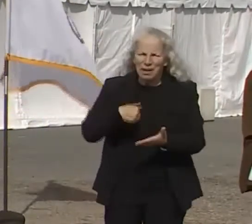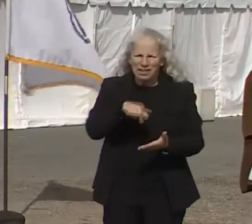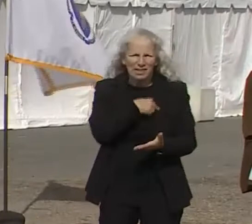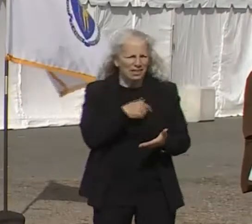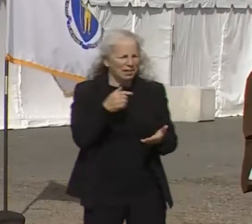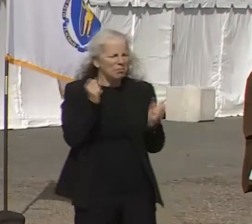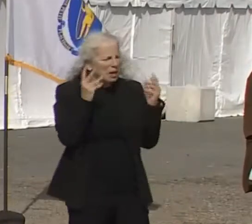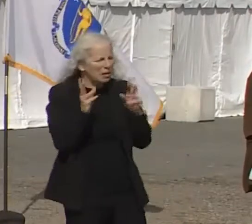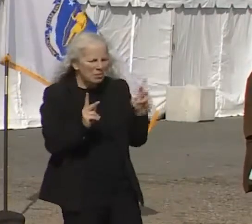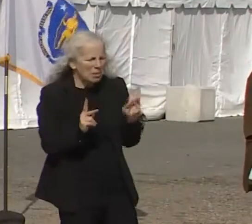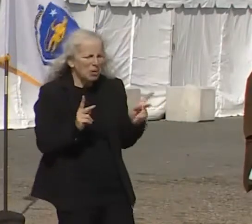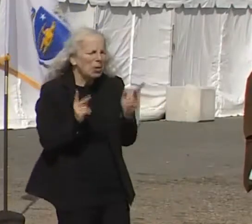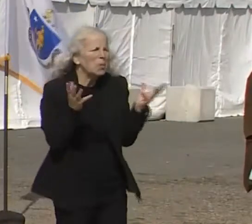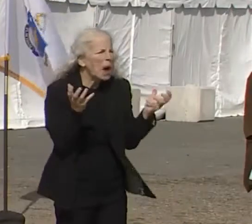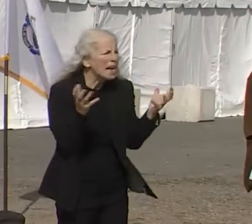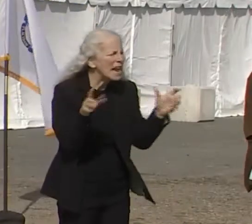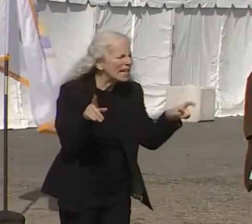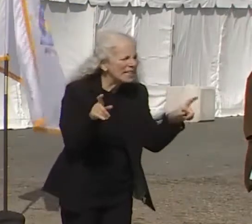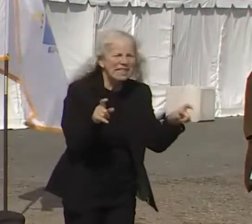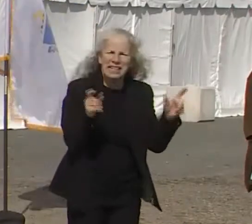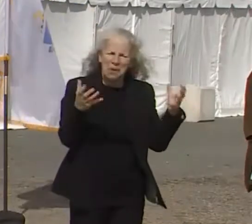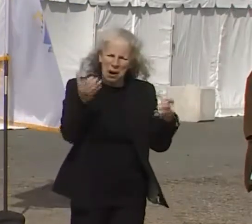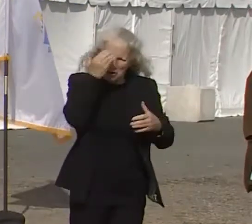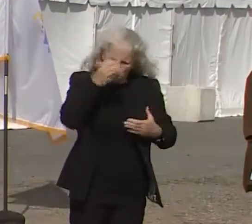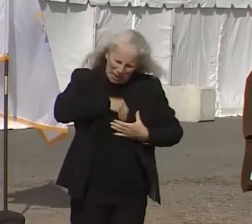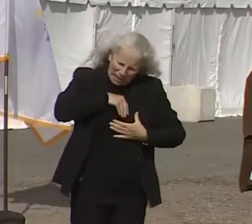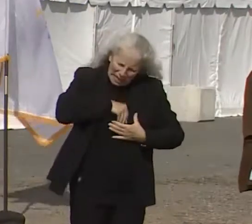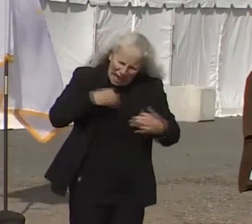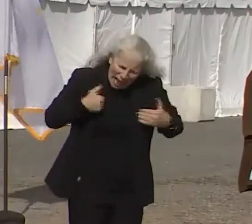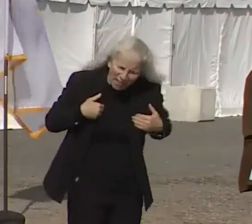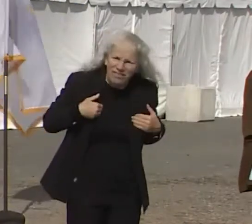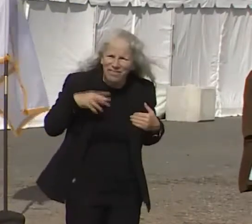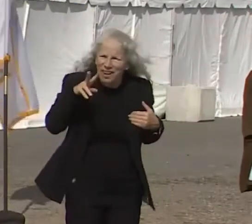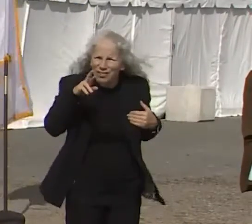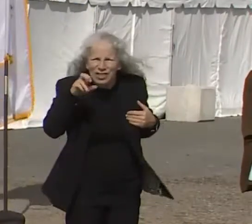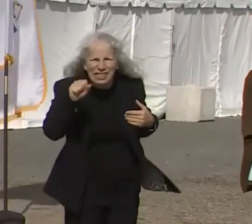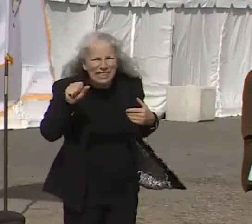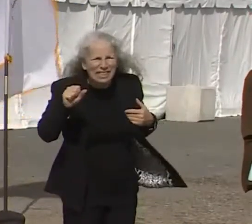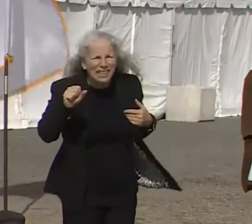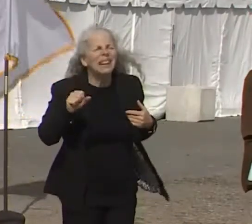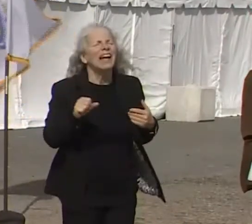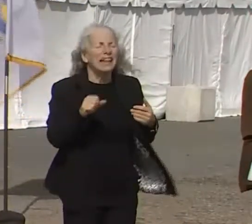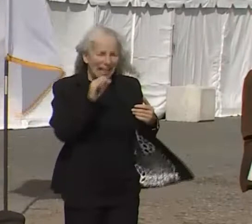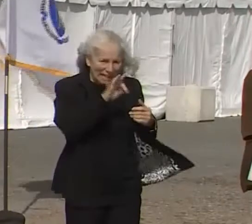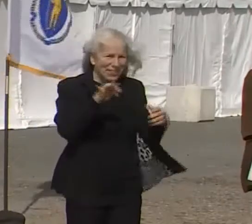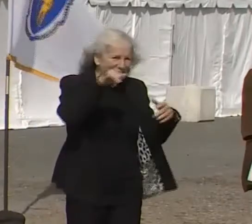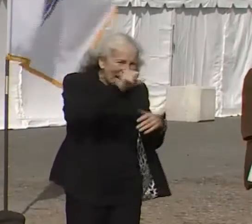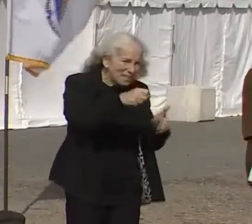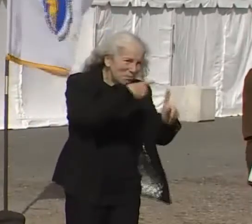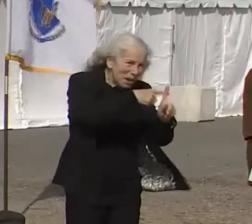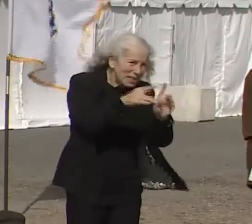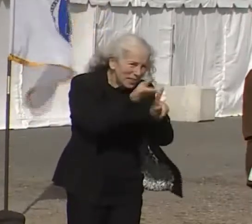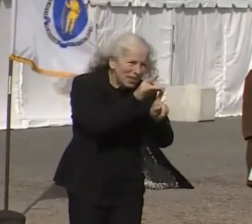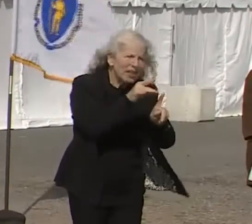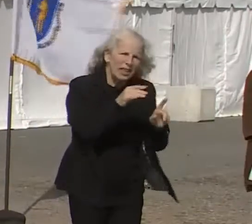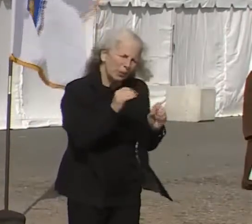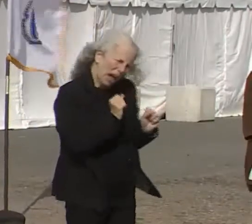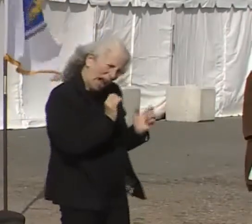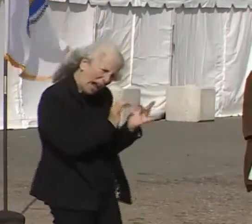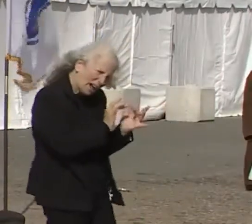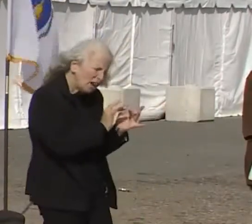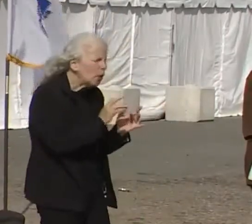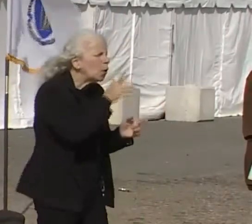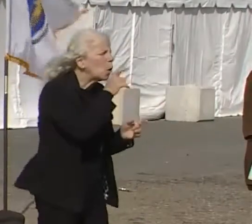people get tested, determine if they have the virus, and if they do, we can then use contact tracing and support services to help